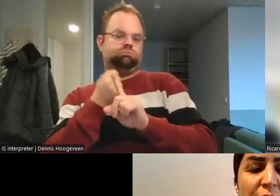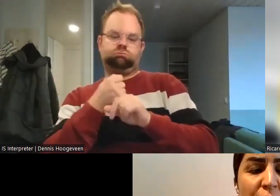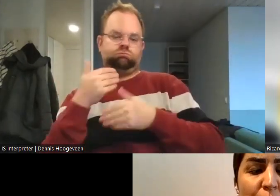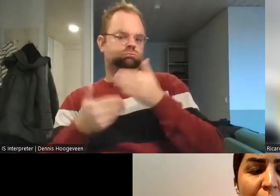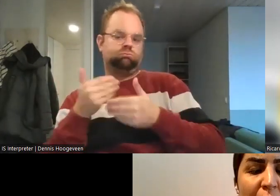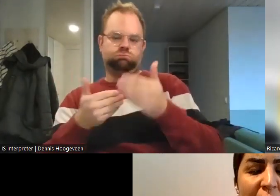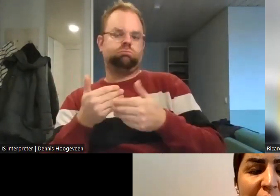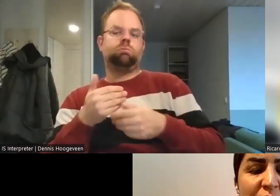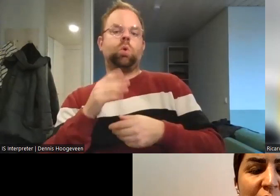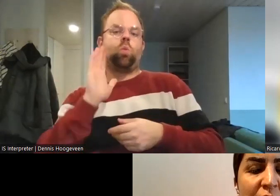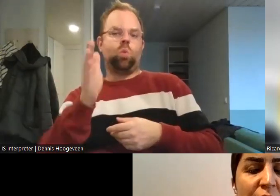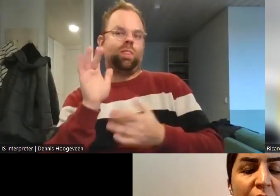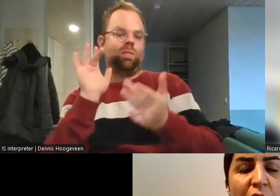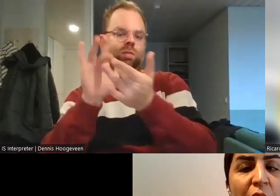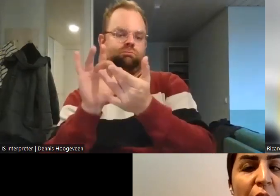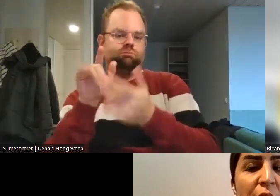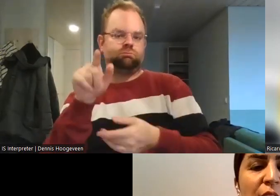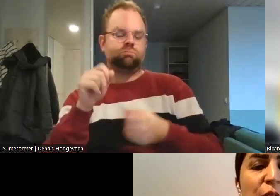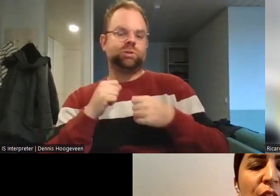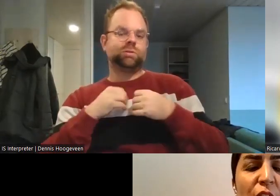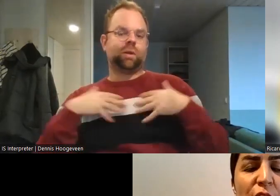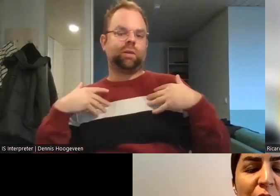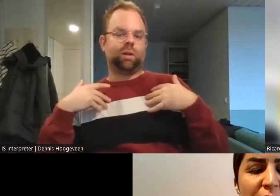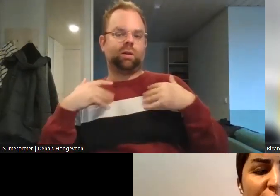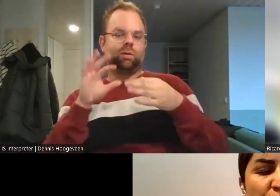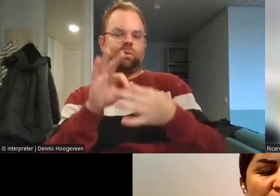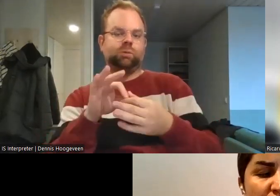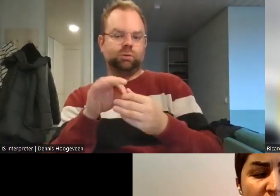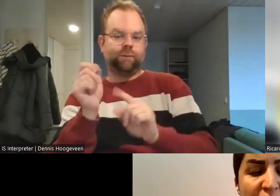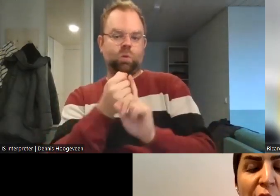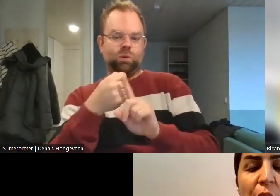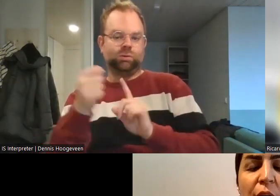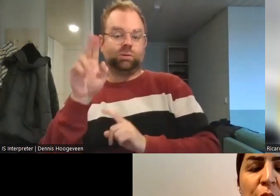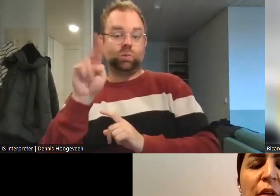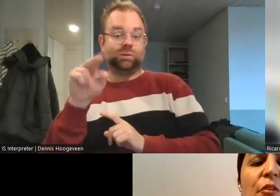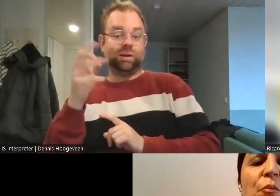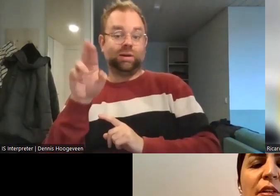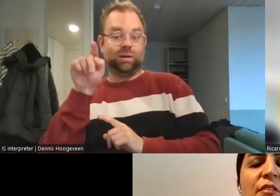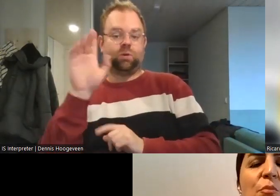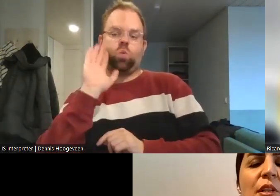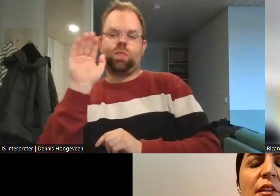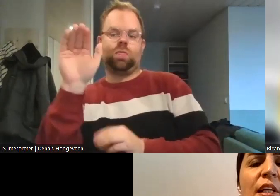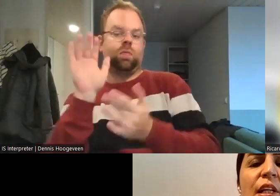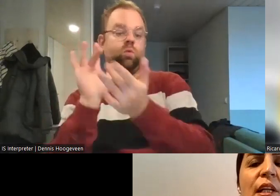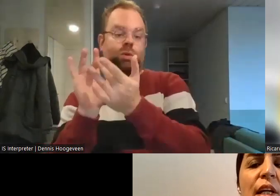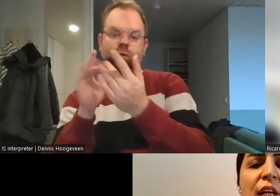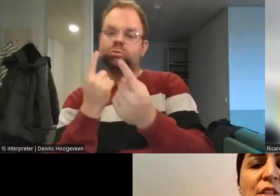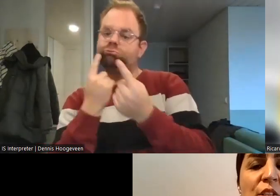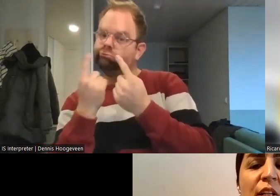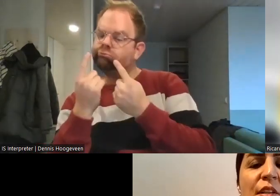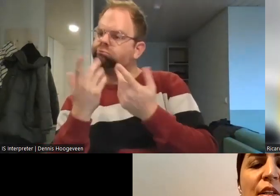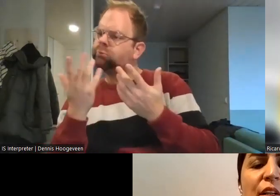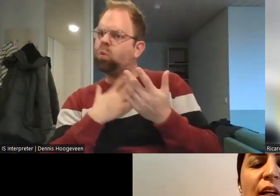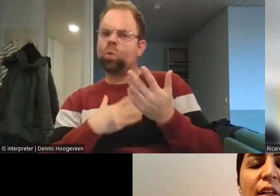violence activities are inclusive of women with disabilities. We are also participating in the